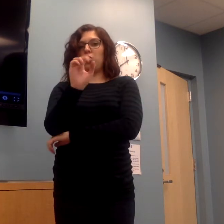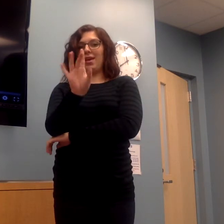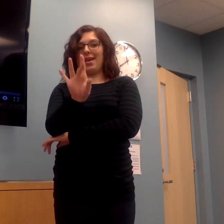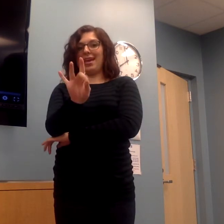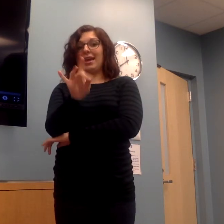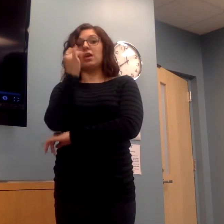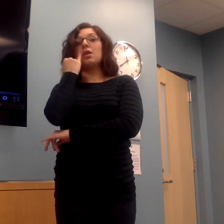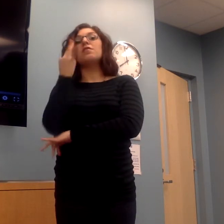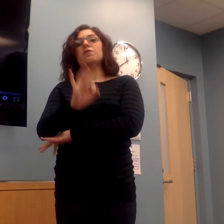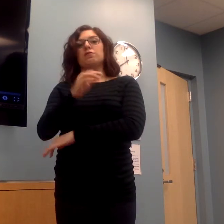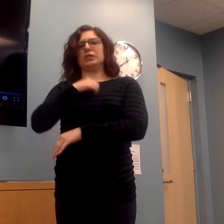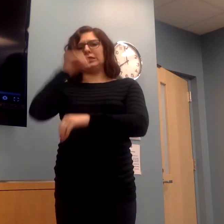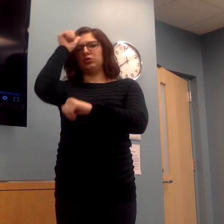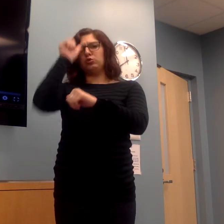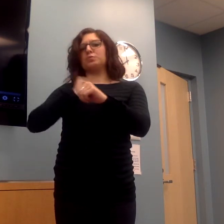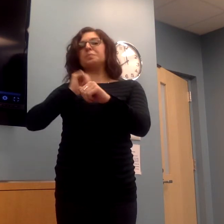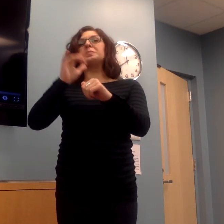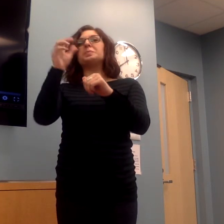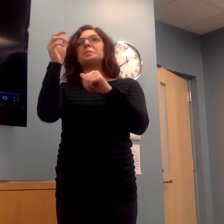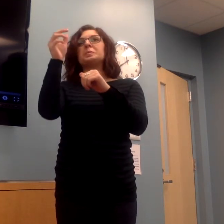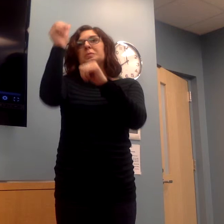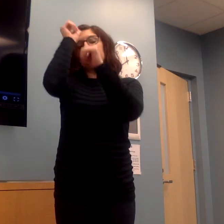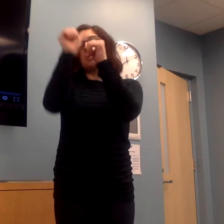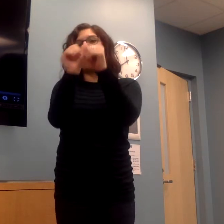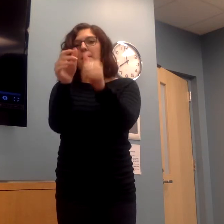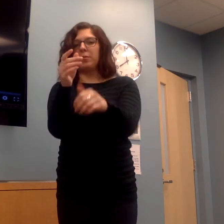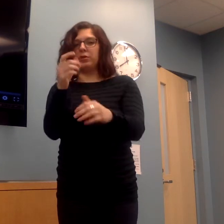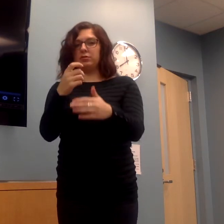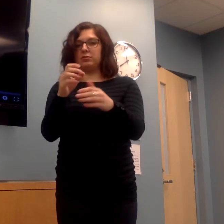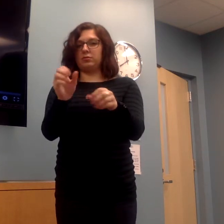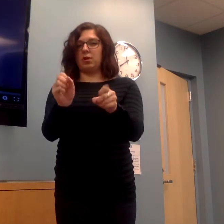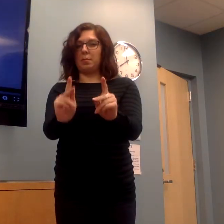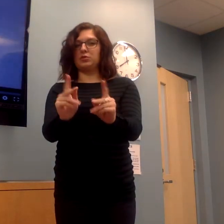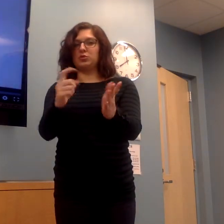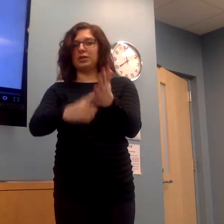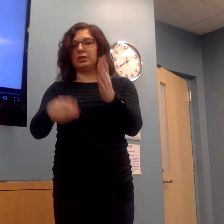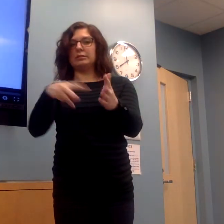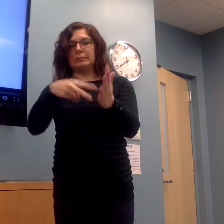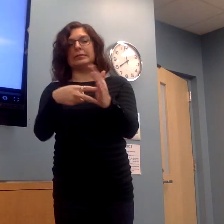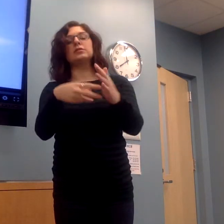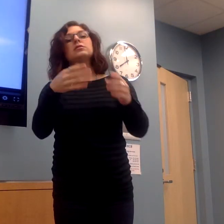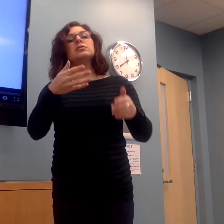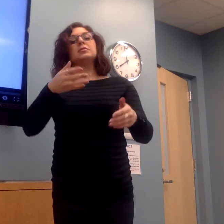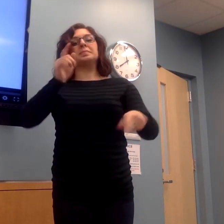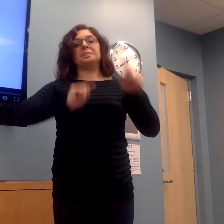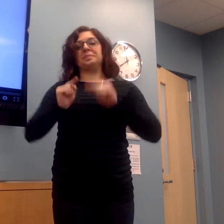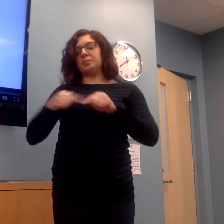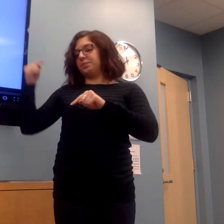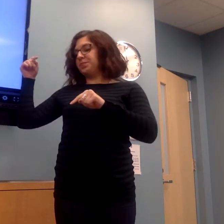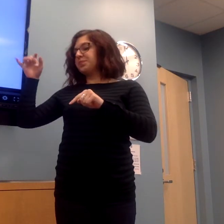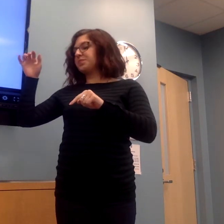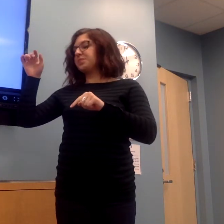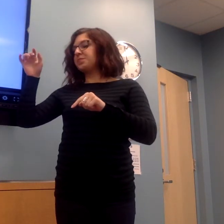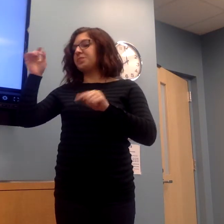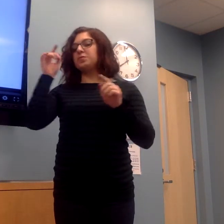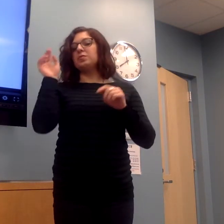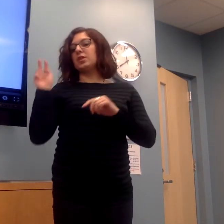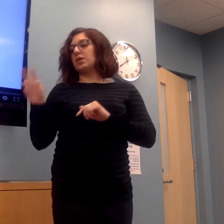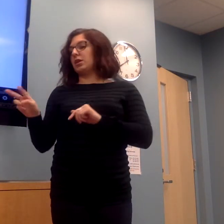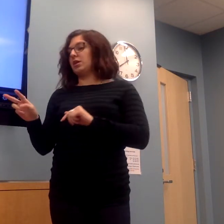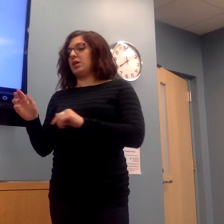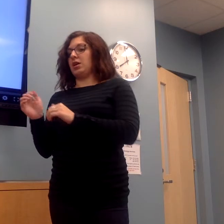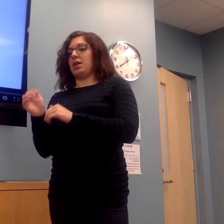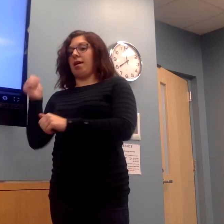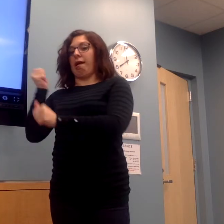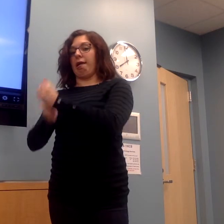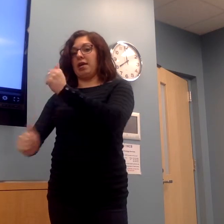we know where the comparative advantage lies? Well, let's start by taking a look at Skipper. Every hut he builds takes 20 hours.